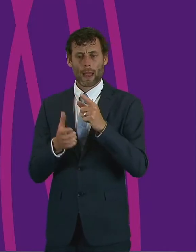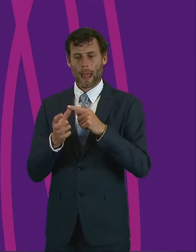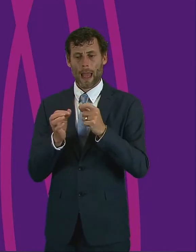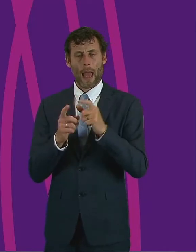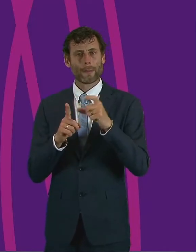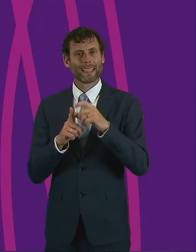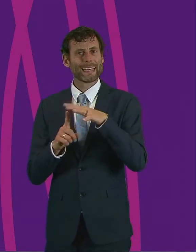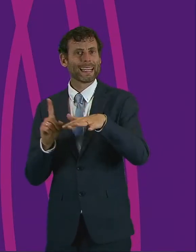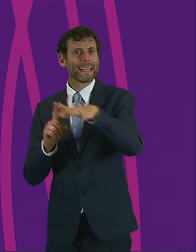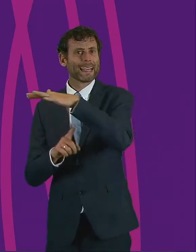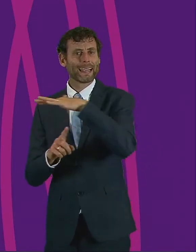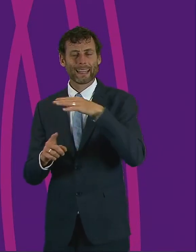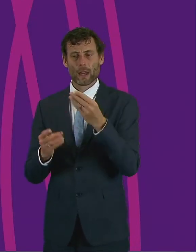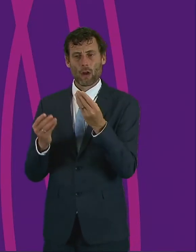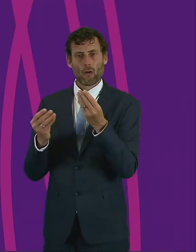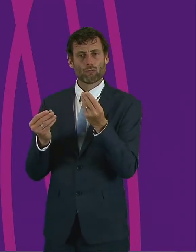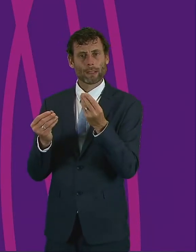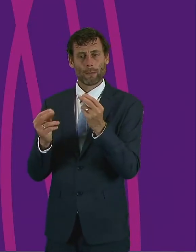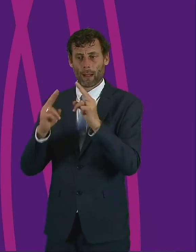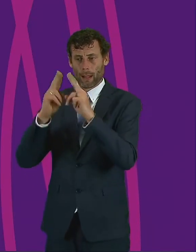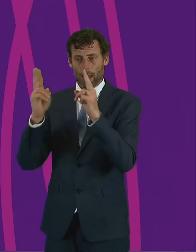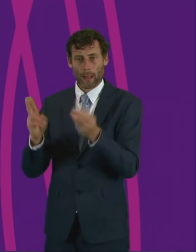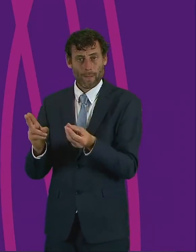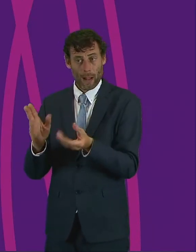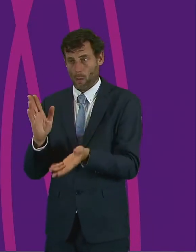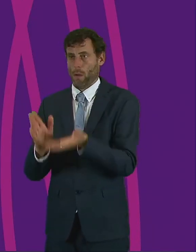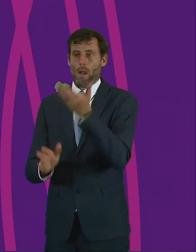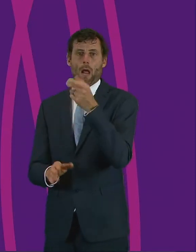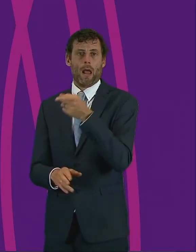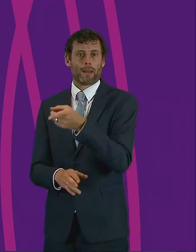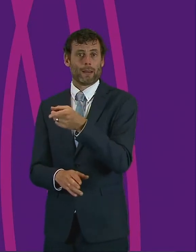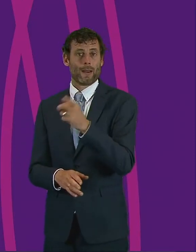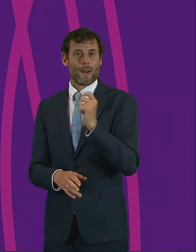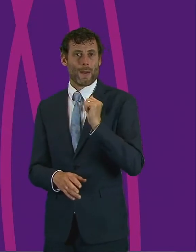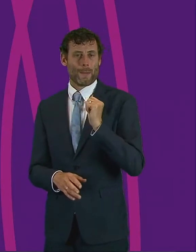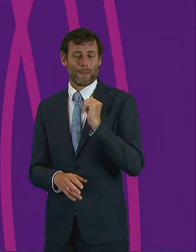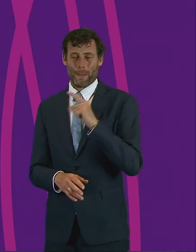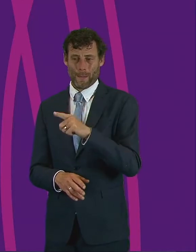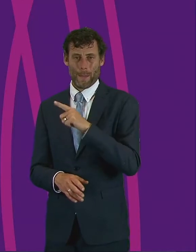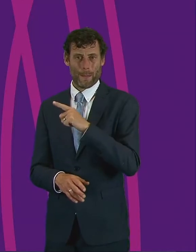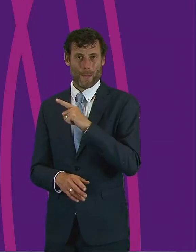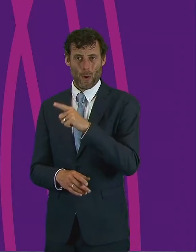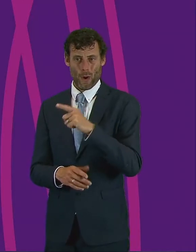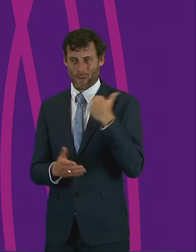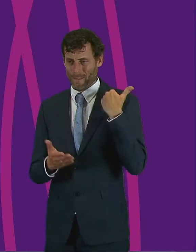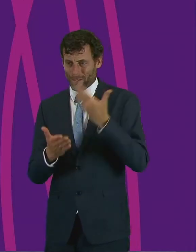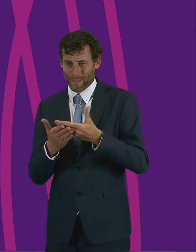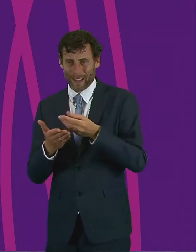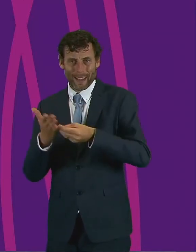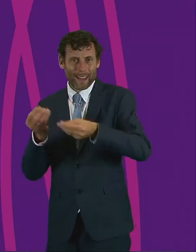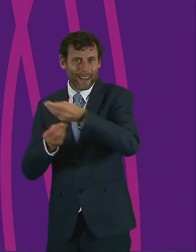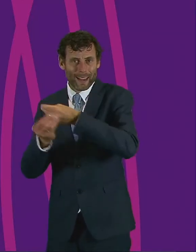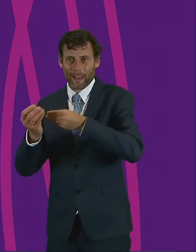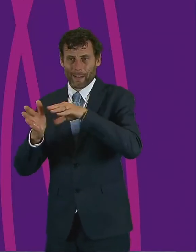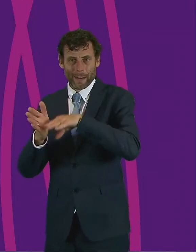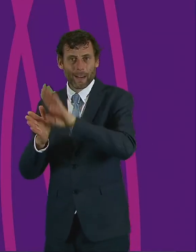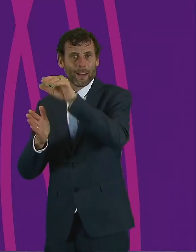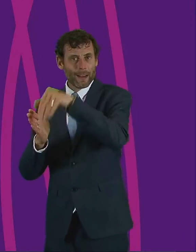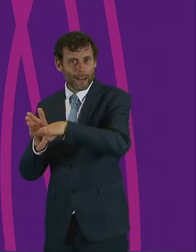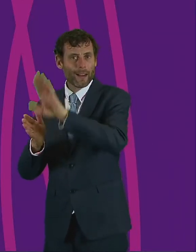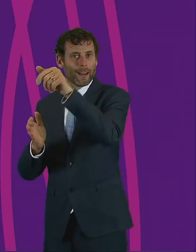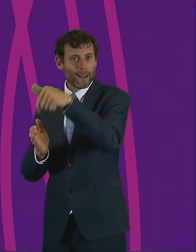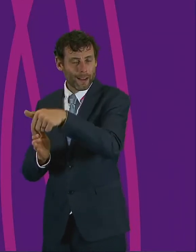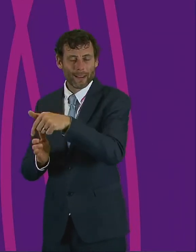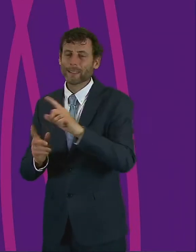values are historically high due to historic economic buoyancy, and and thus many businesses of comparable sizes to those elsewhere